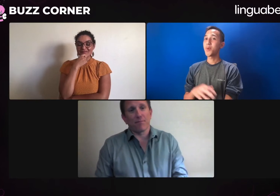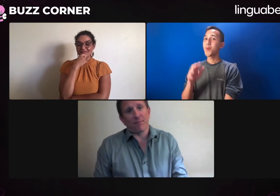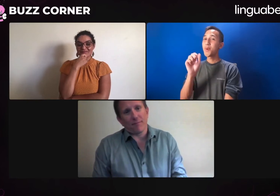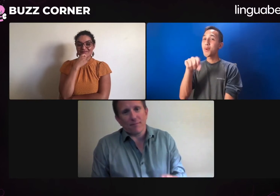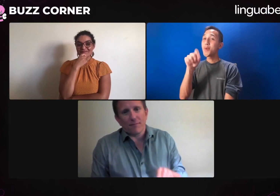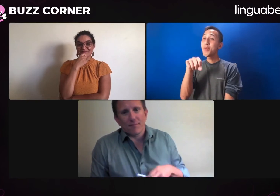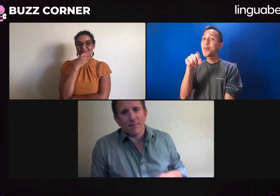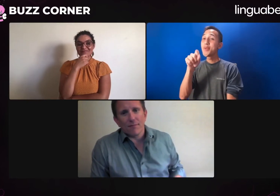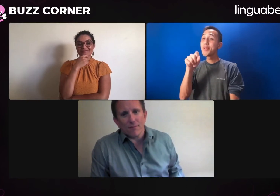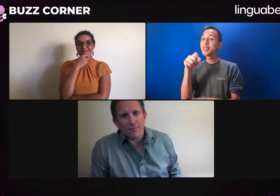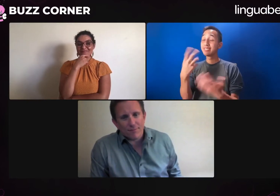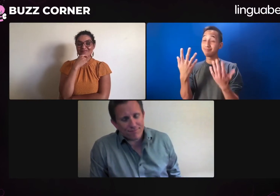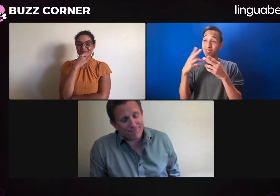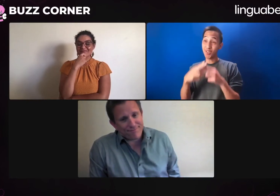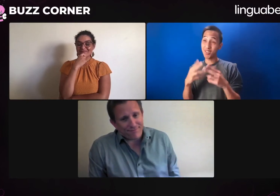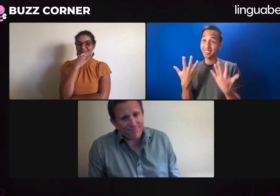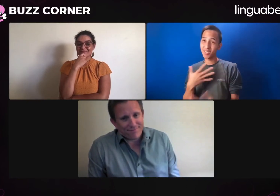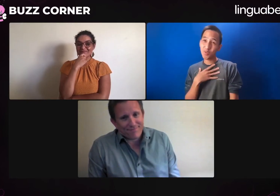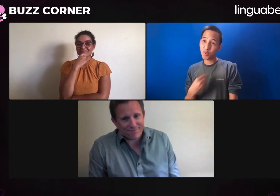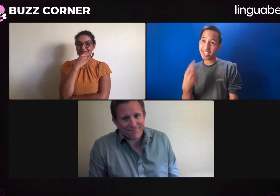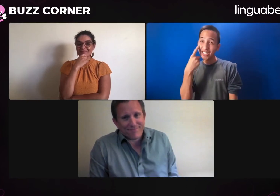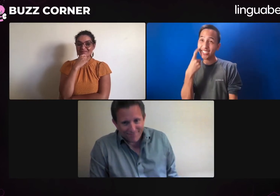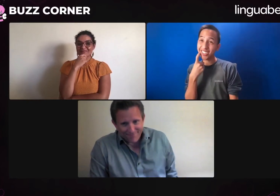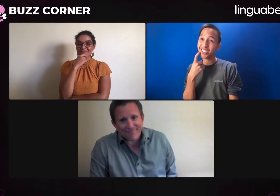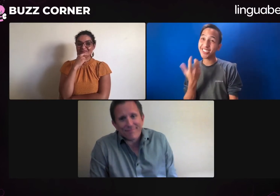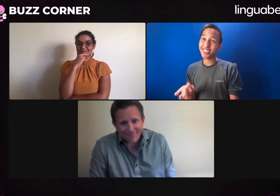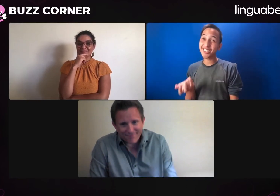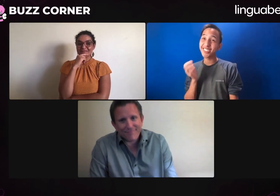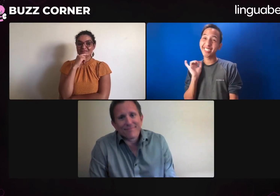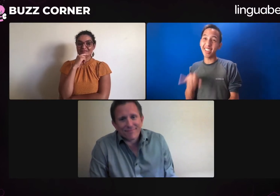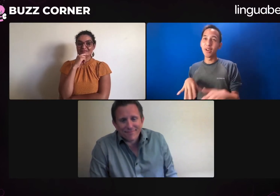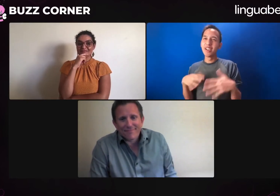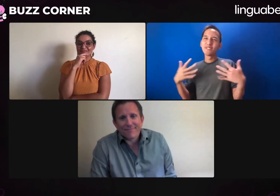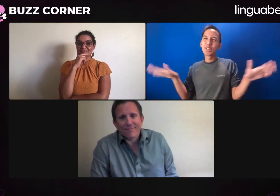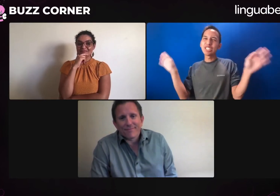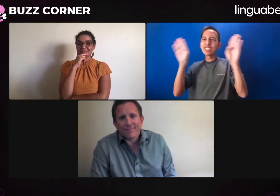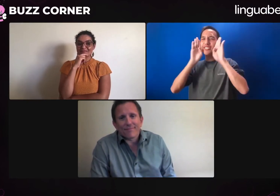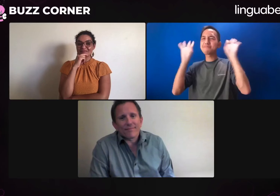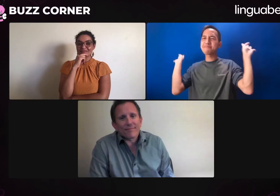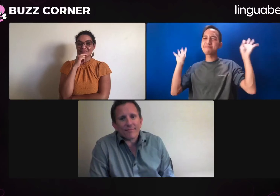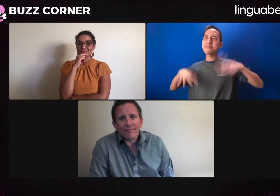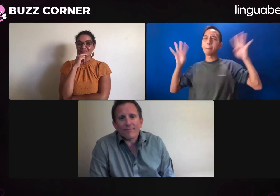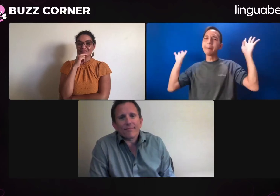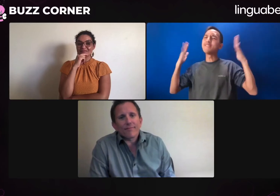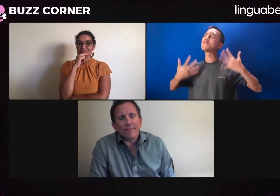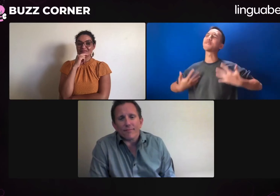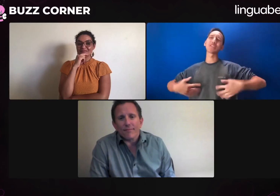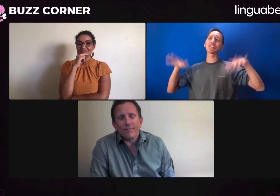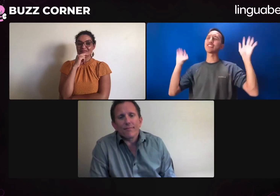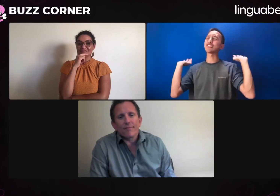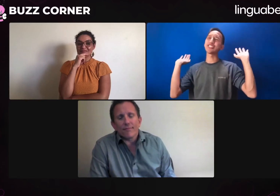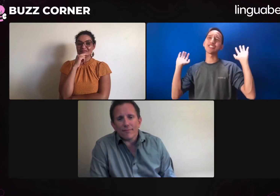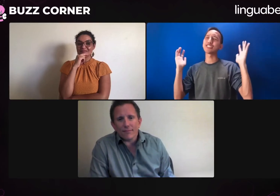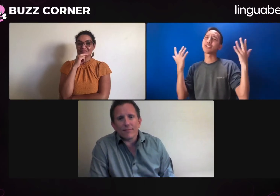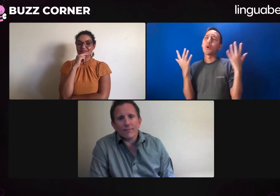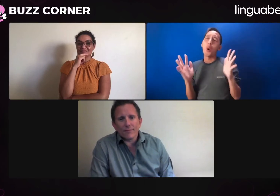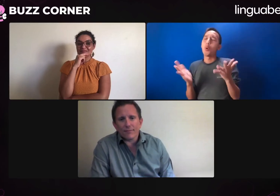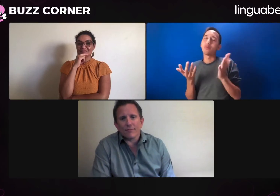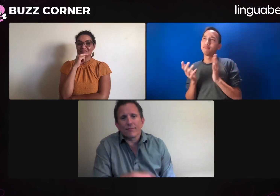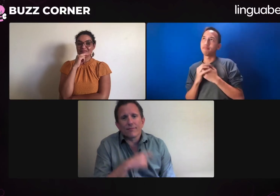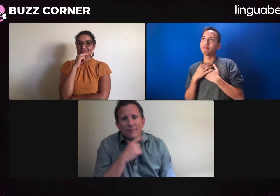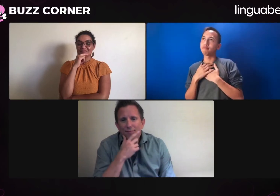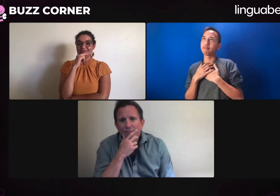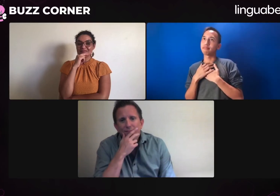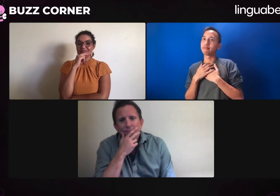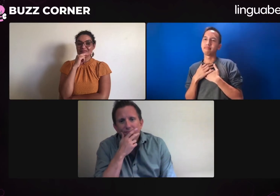then amp up the vitriol towards that interpreter? Well, I mean, and I think, oh my gosh, I